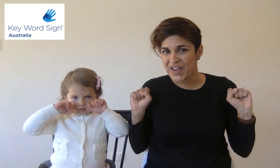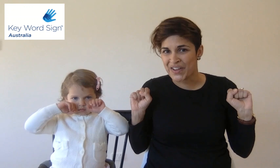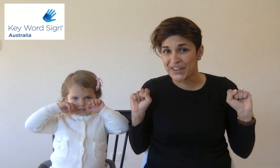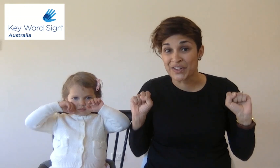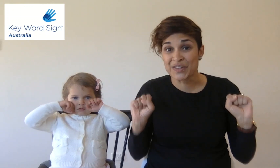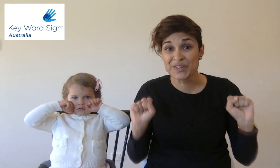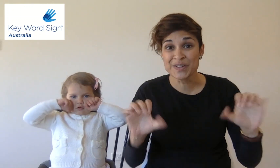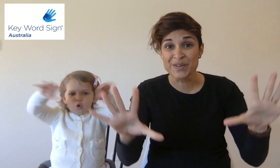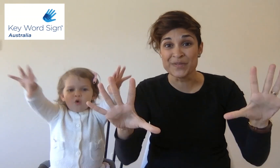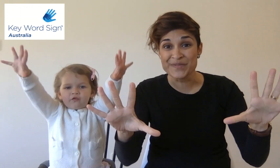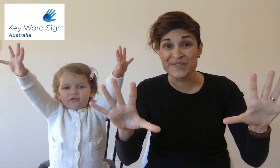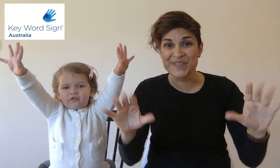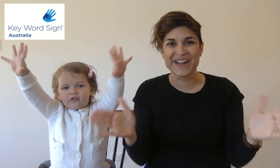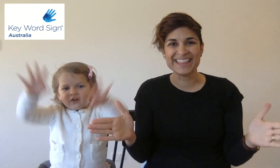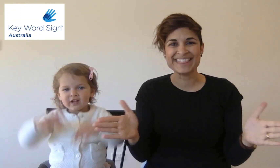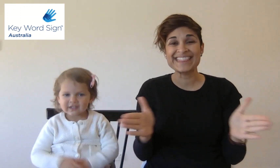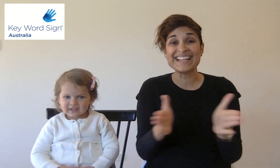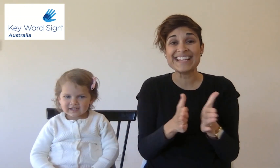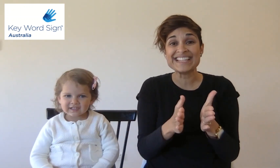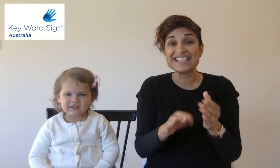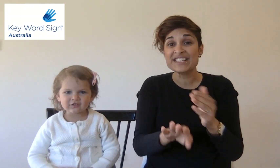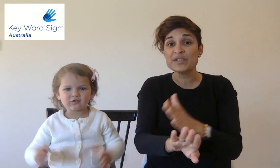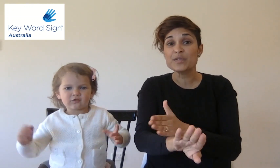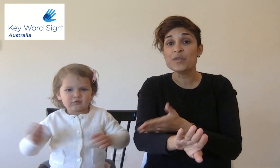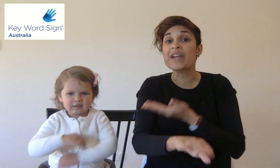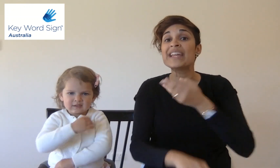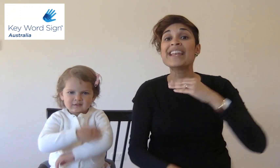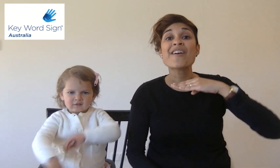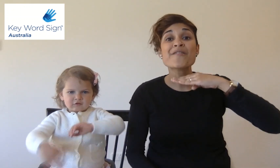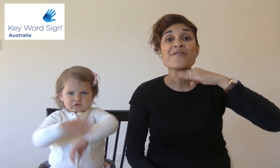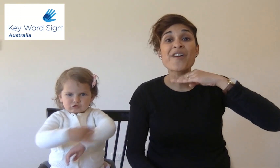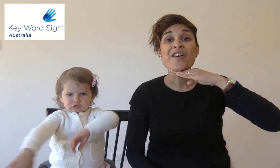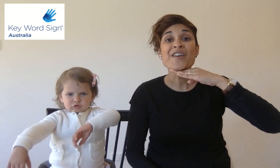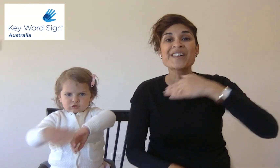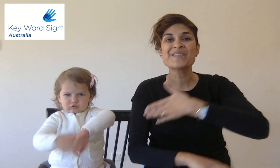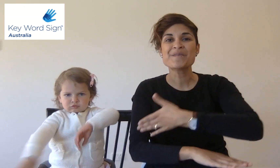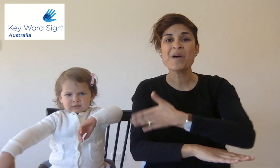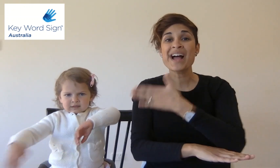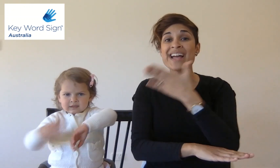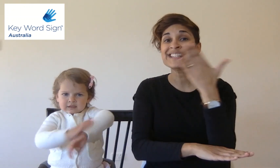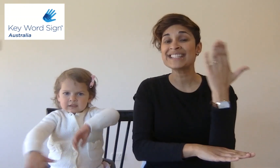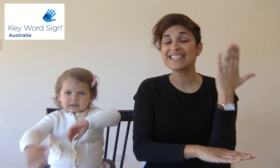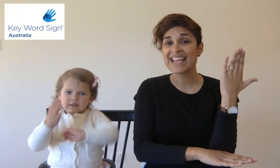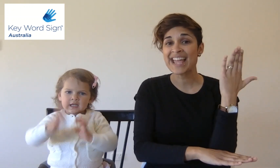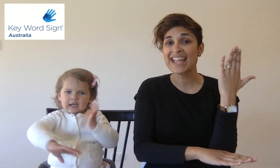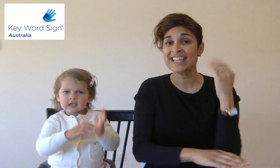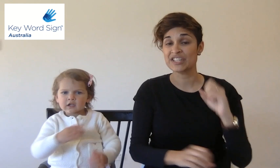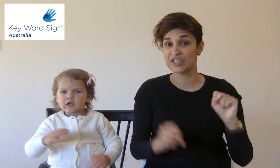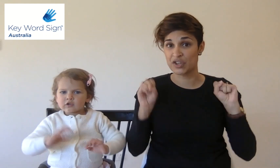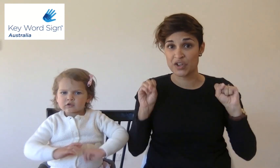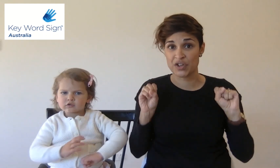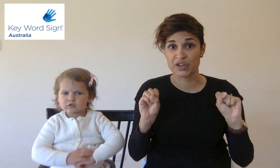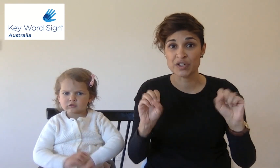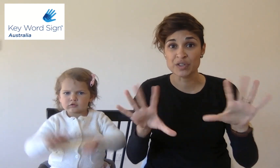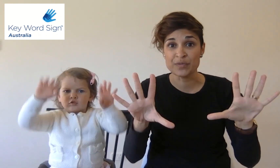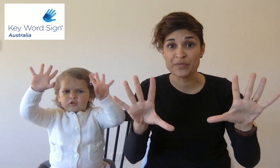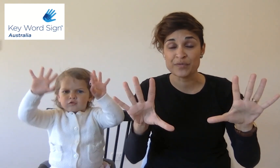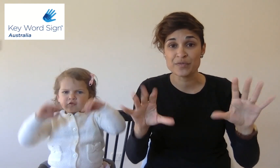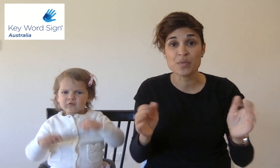De gloomp went the little green frog one day. De gloomp